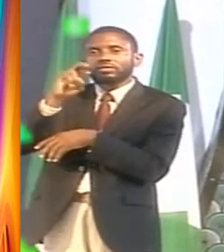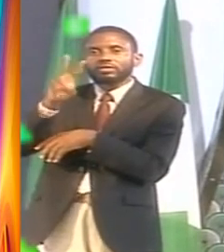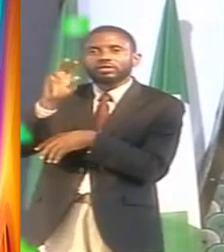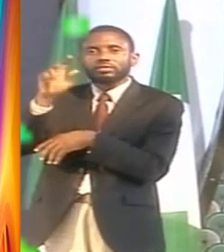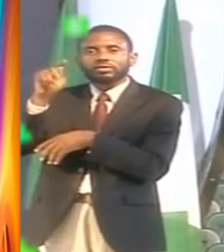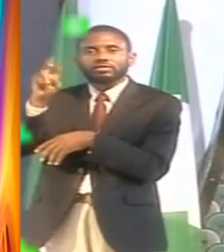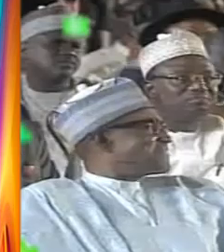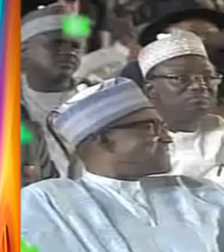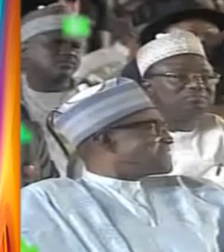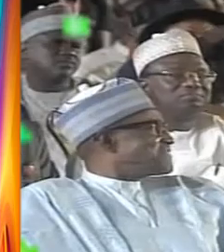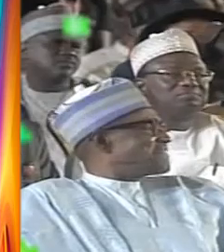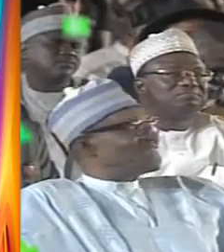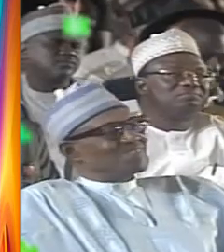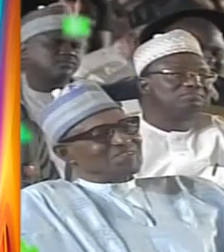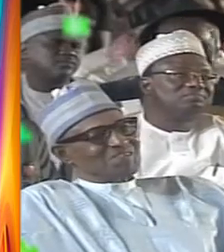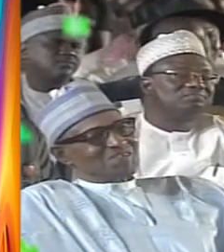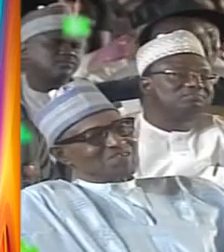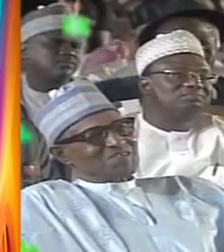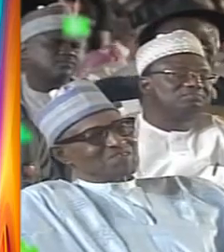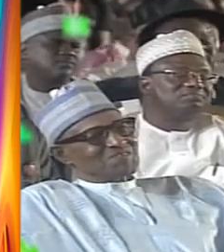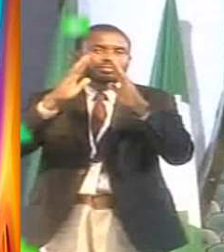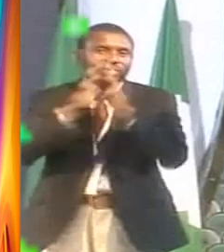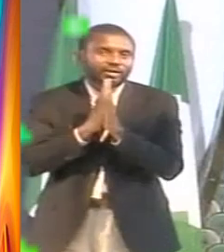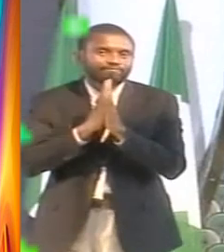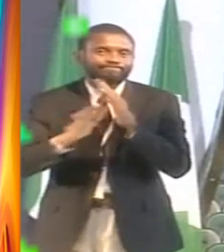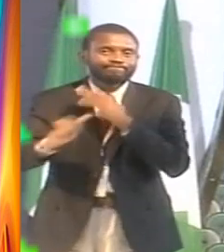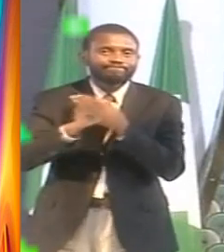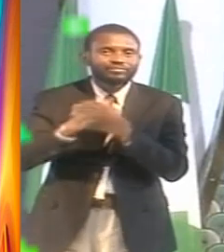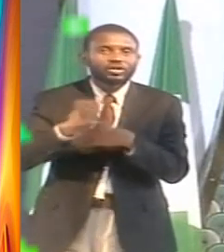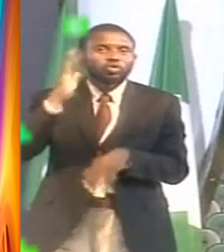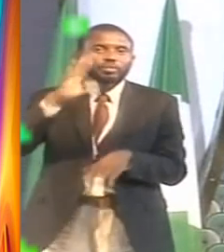The danger with being captured by politicians